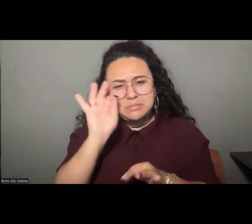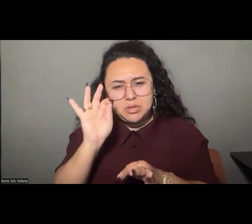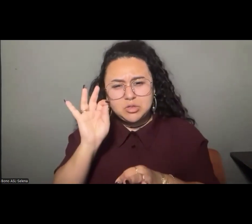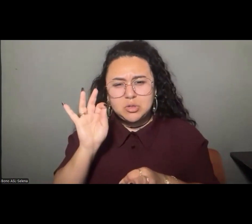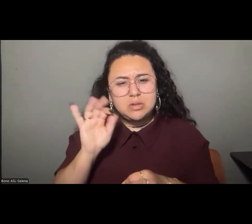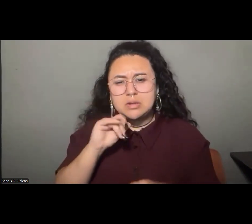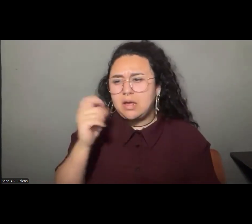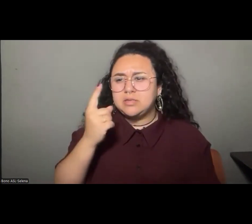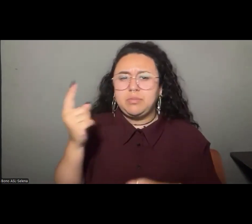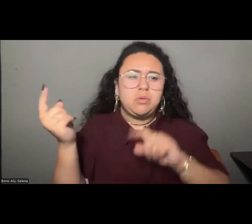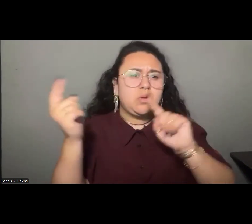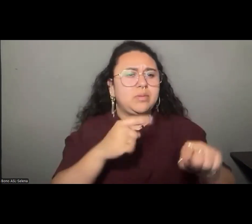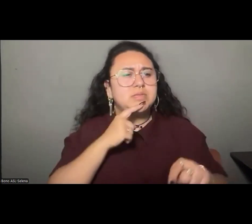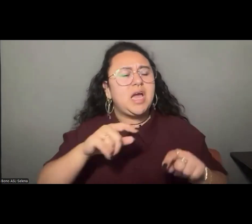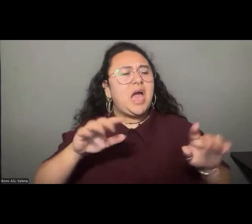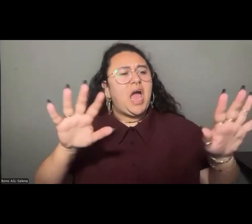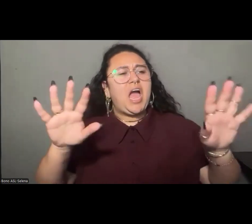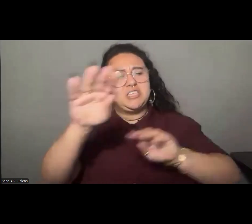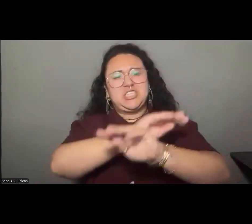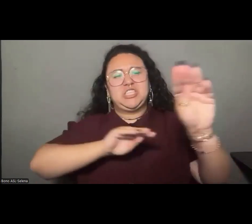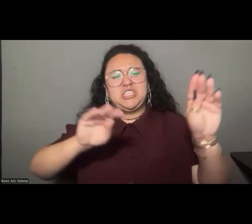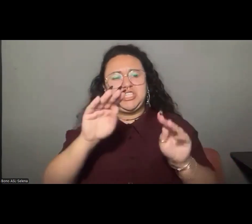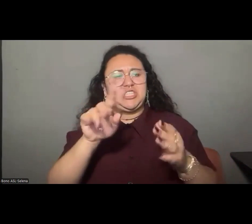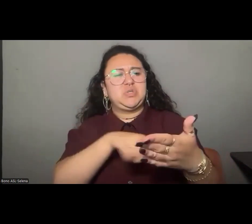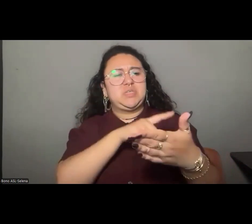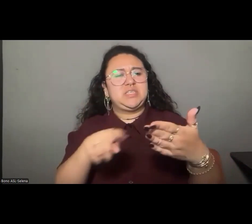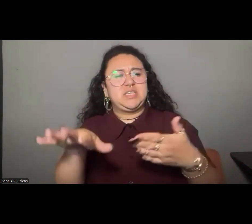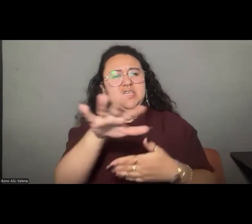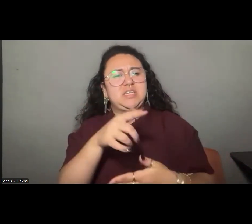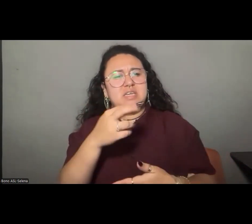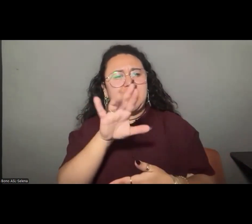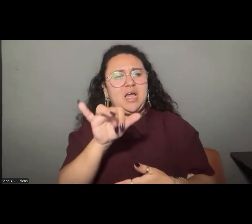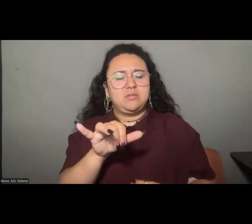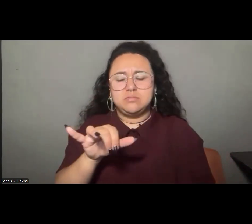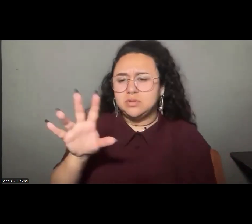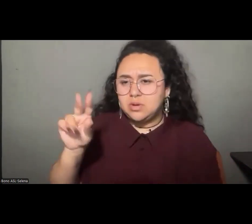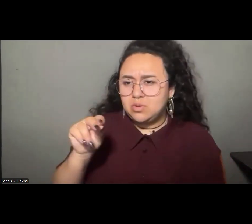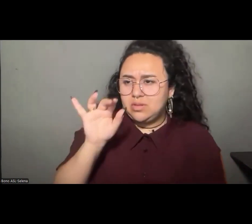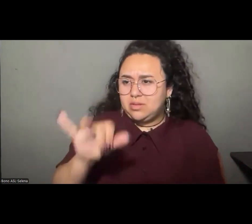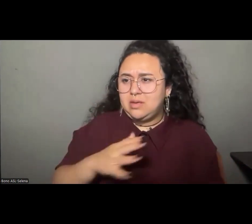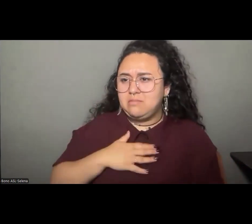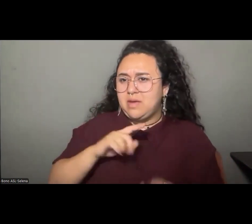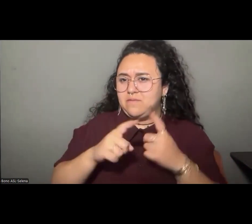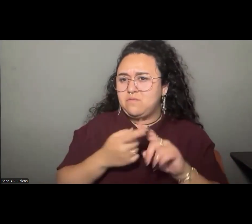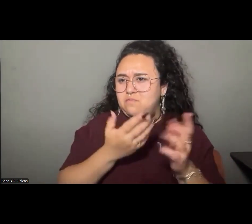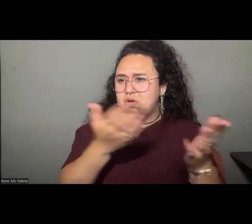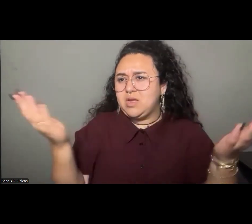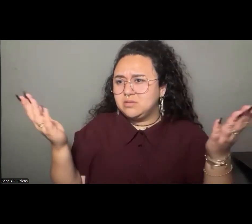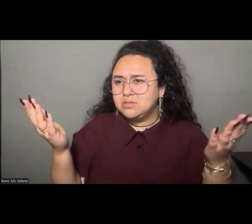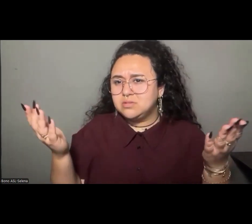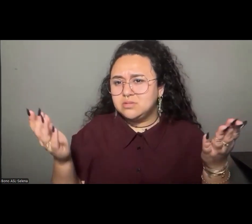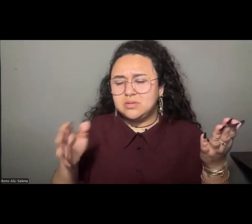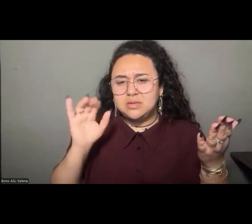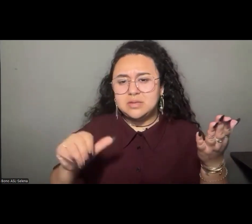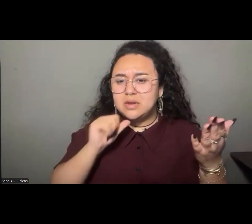something where you come in and you're like, well, I'm just going to do a critique of this gallery showing. I'm like, no, these are my friends. It's not just